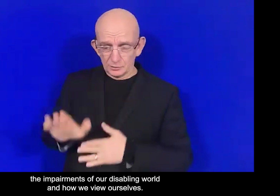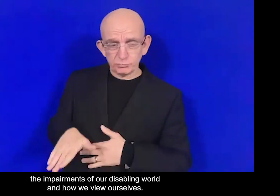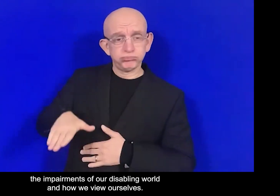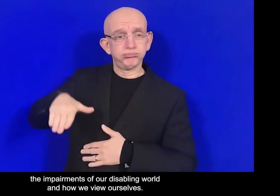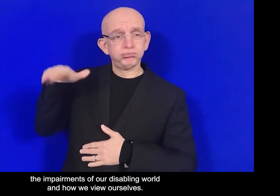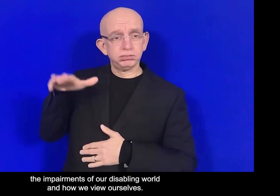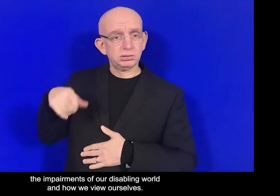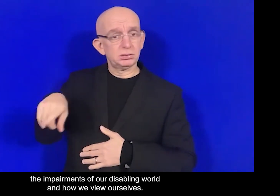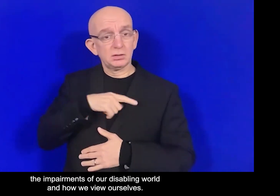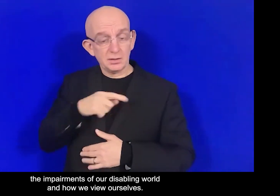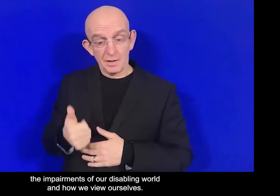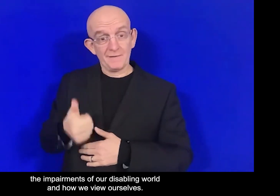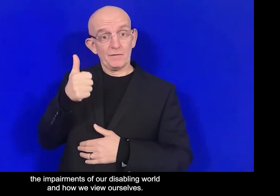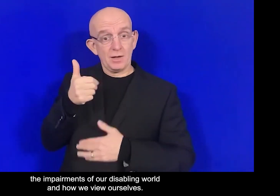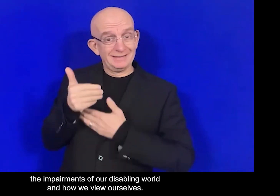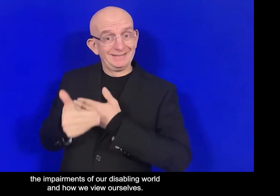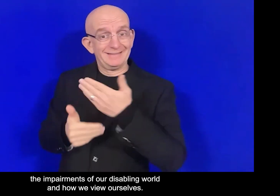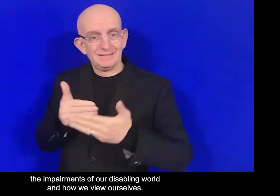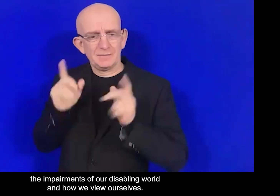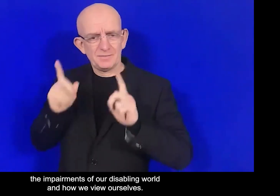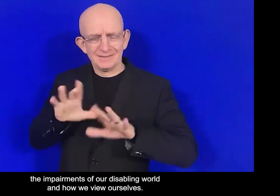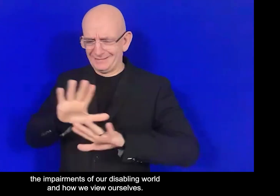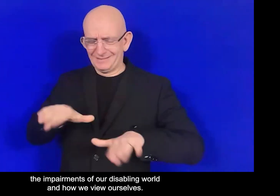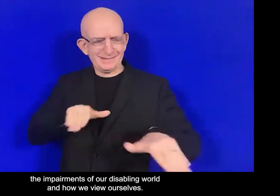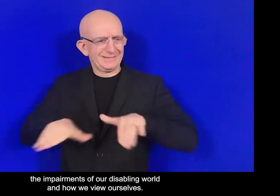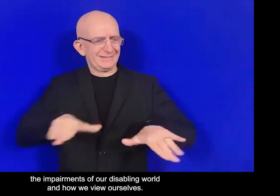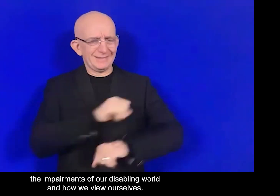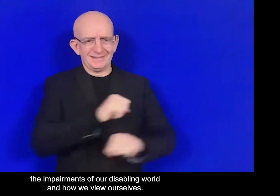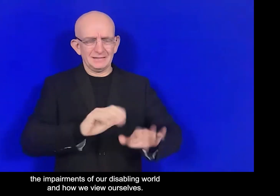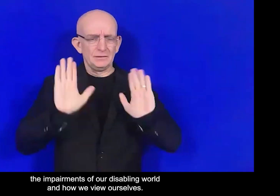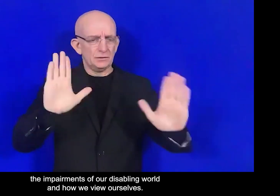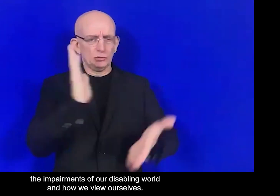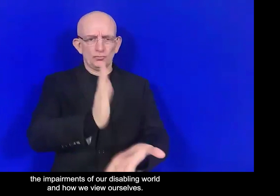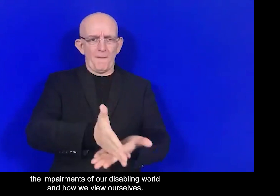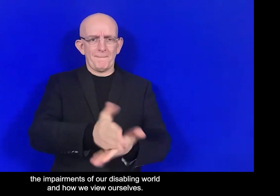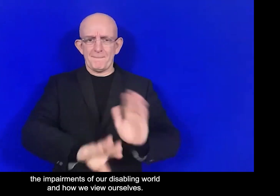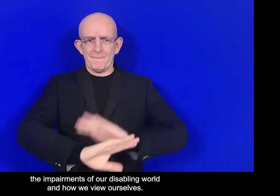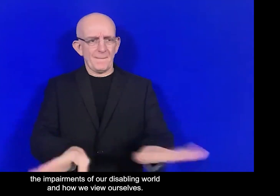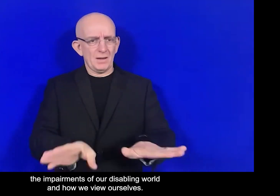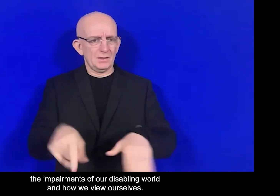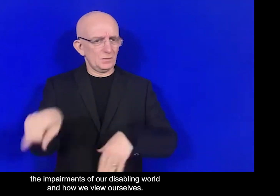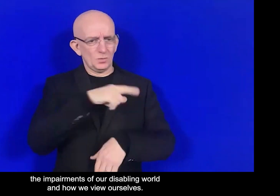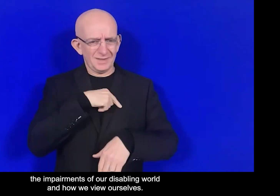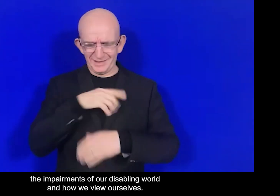the impairment of our disabling world on how we view ourselves.